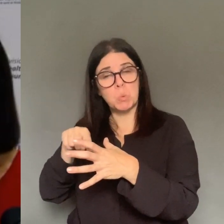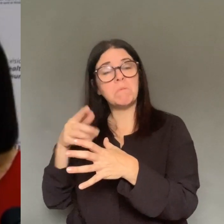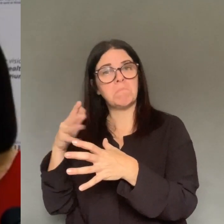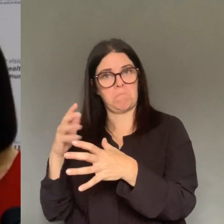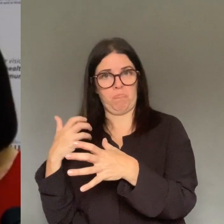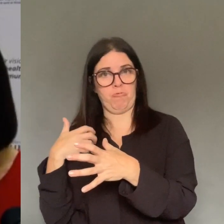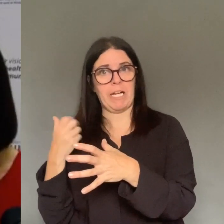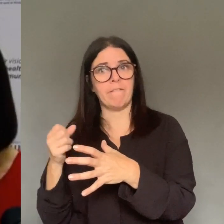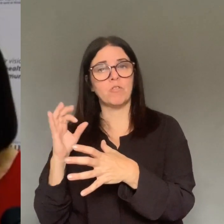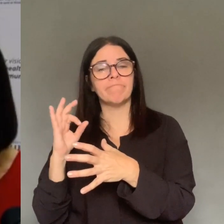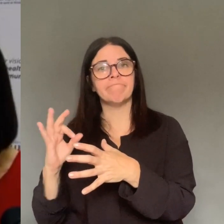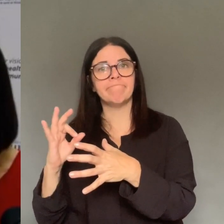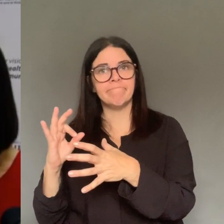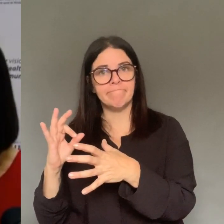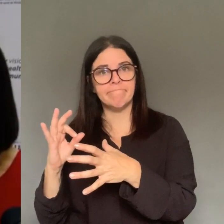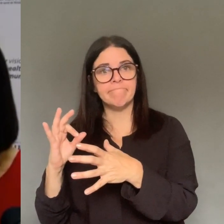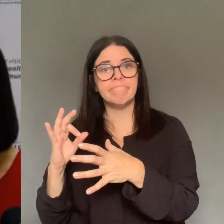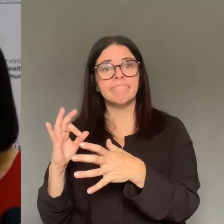of age or older.